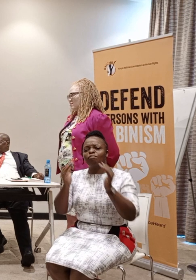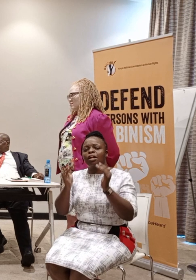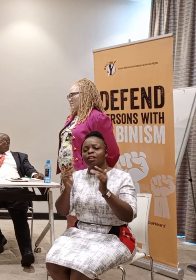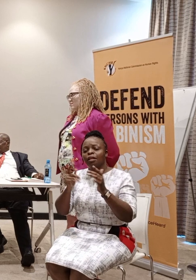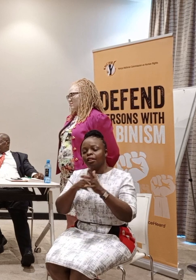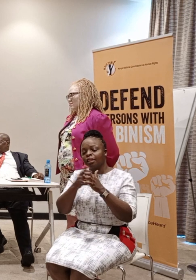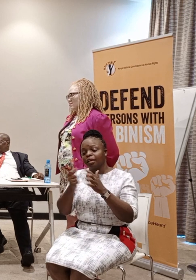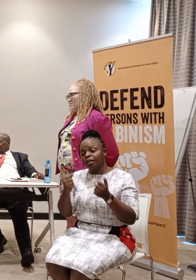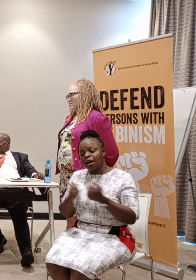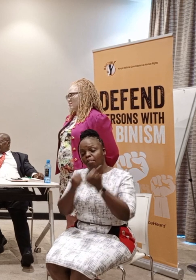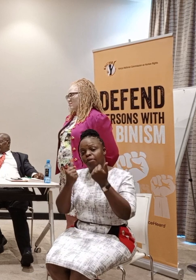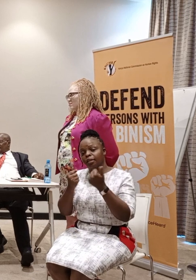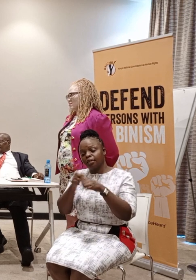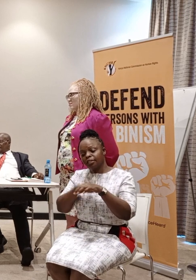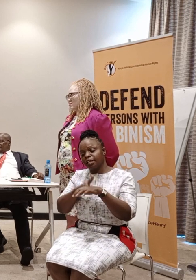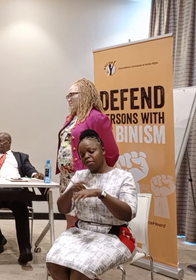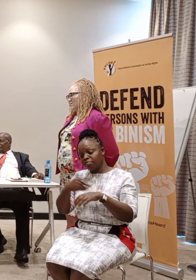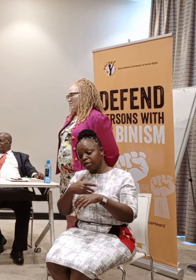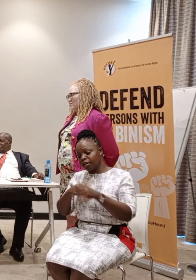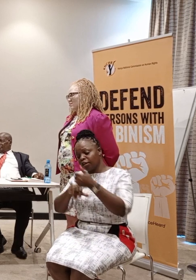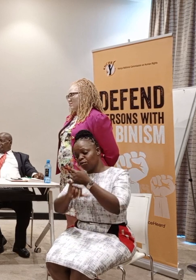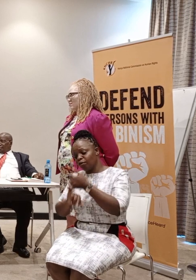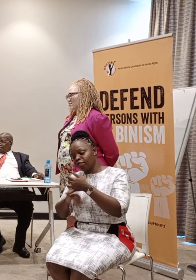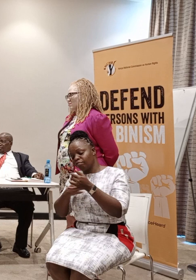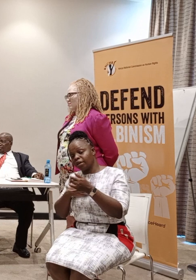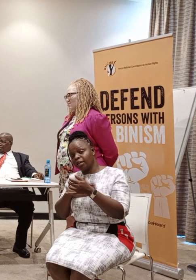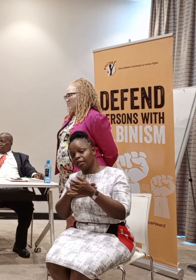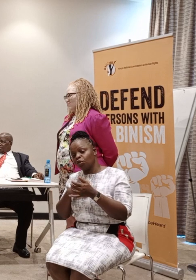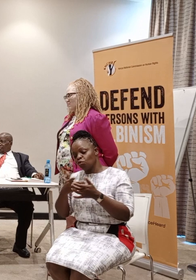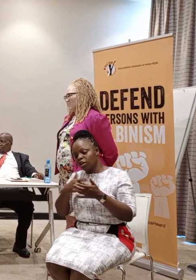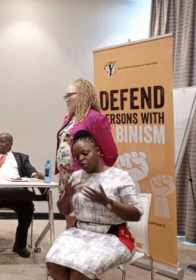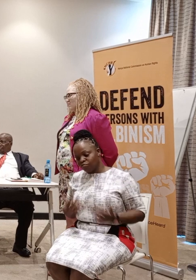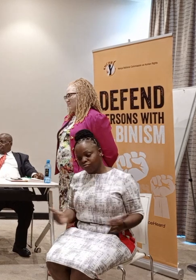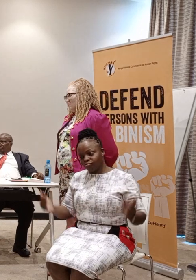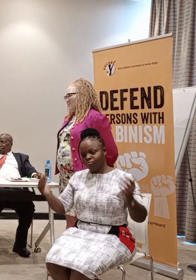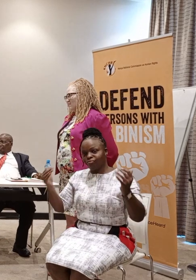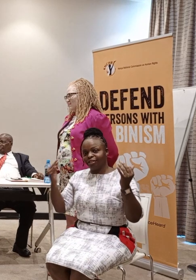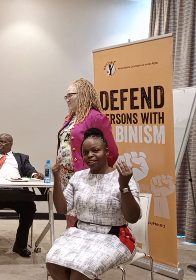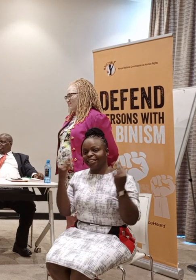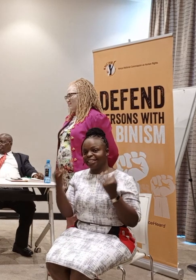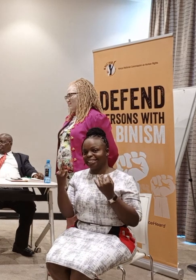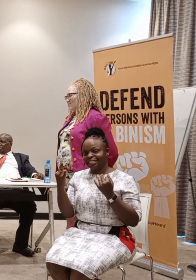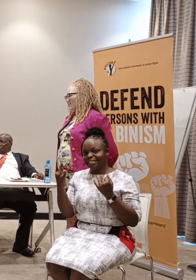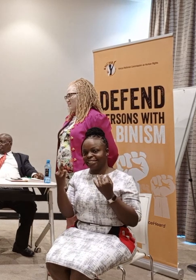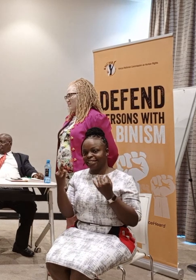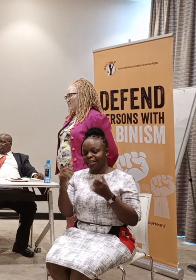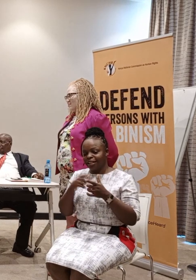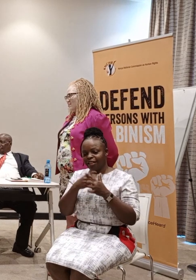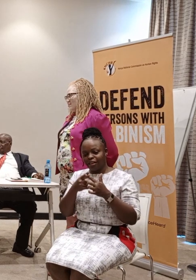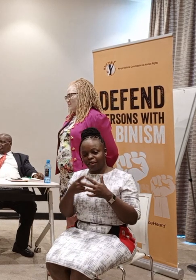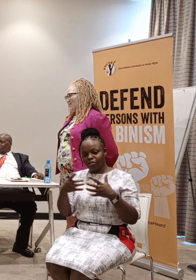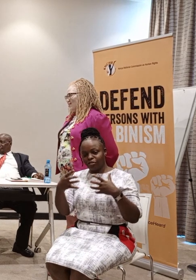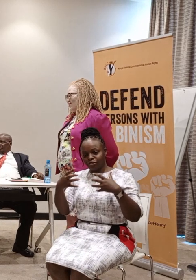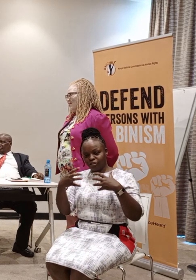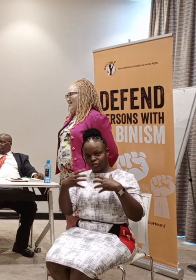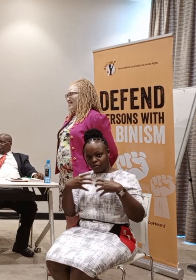and I were successful, there were triplets. So then the narrative changed like, hawa